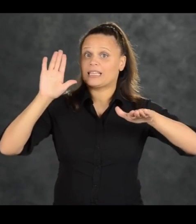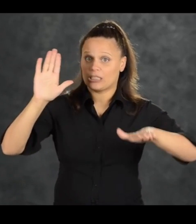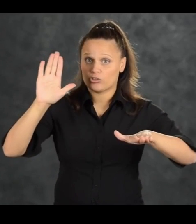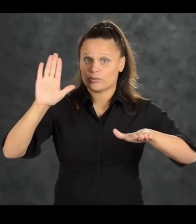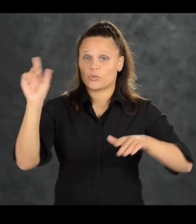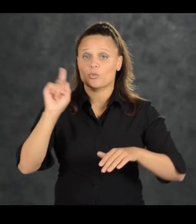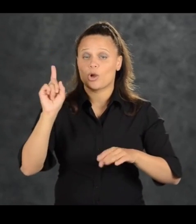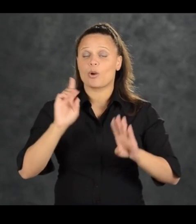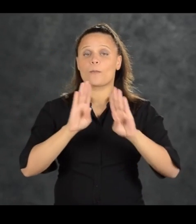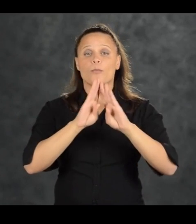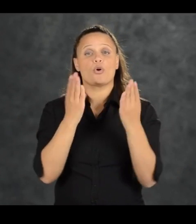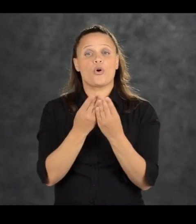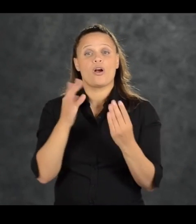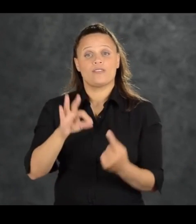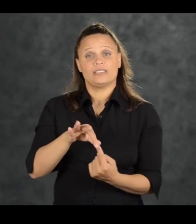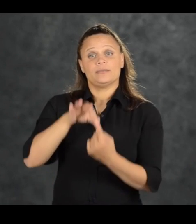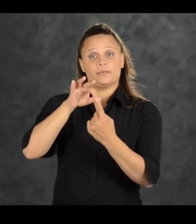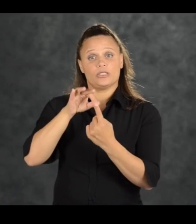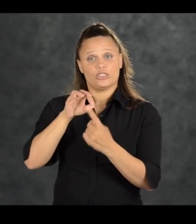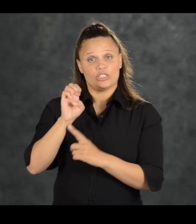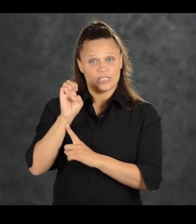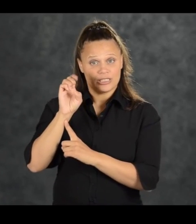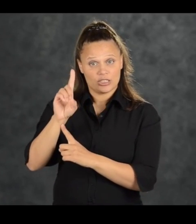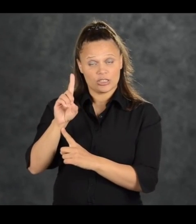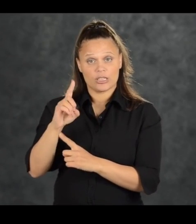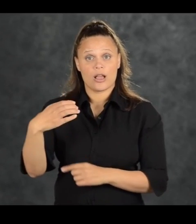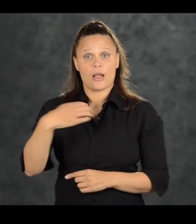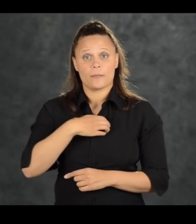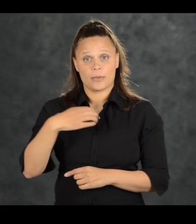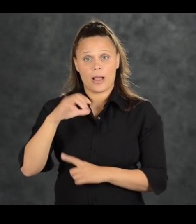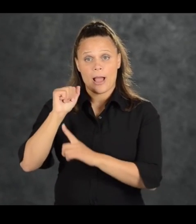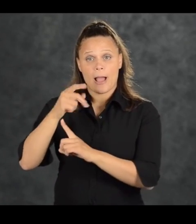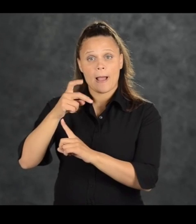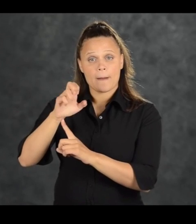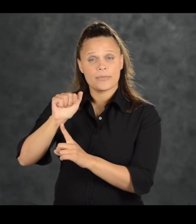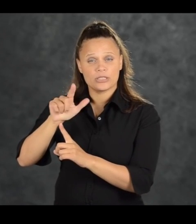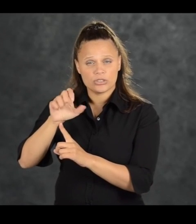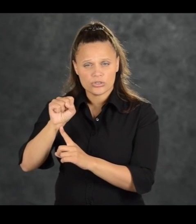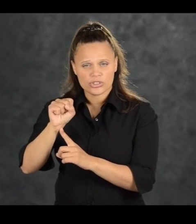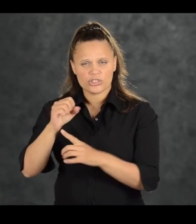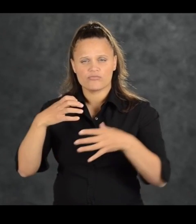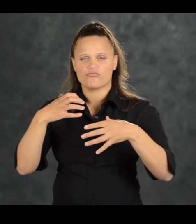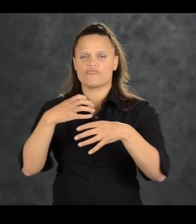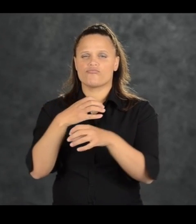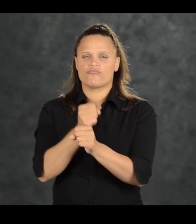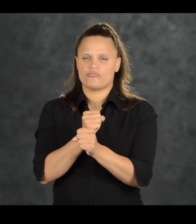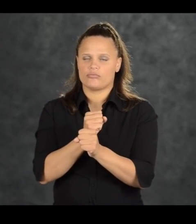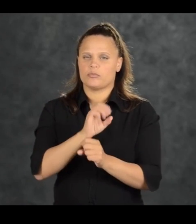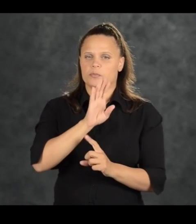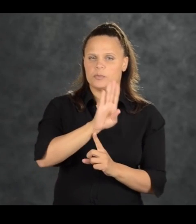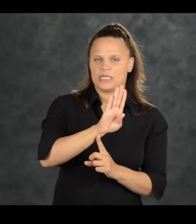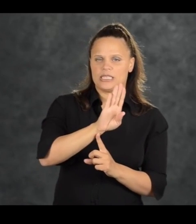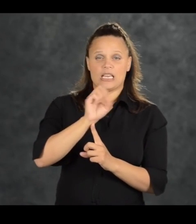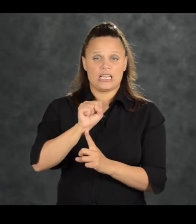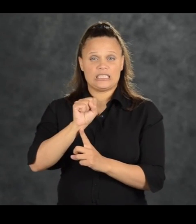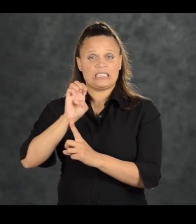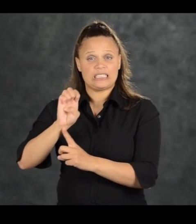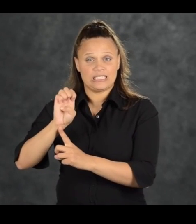and make everything successful. If you can't discuss the problem out and find a resolution, then you need